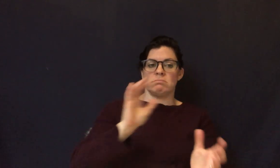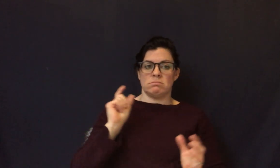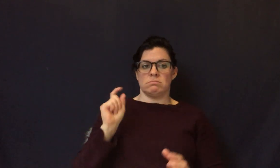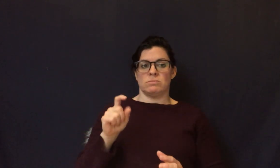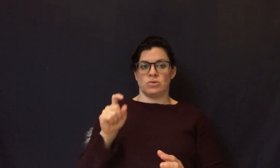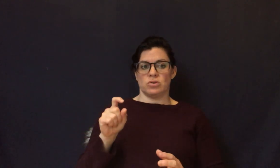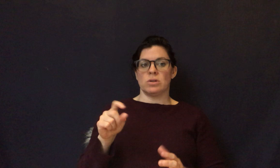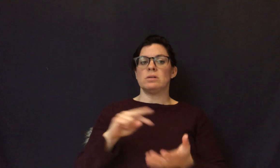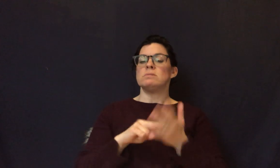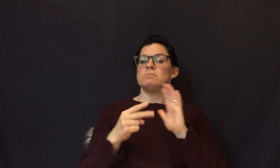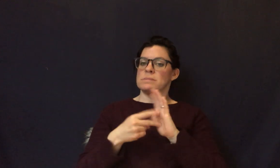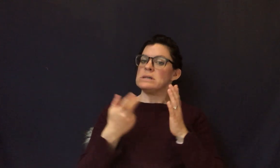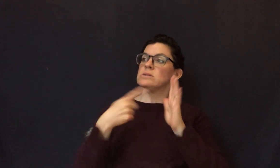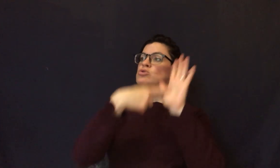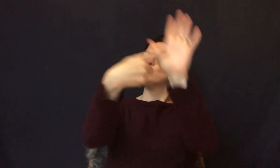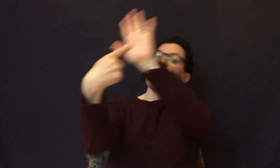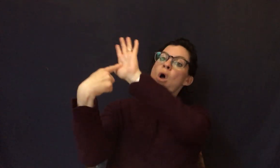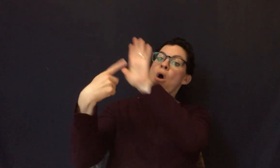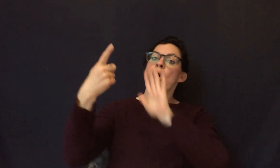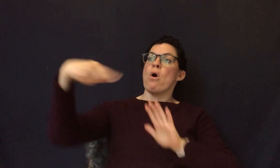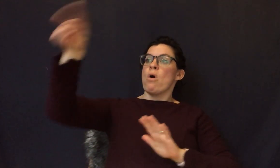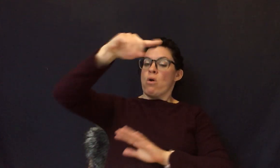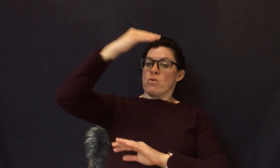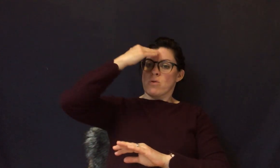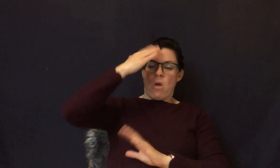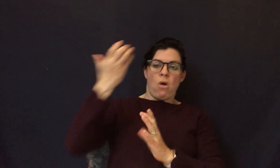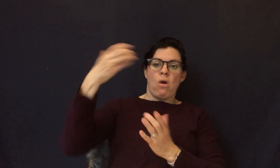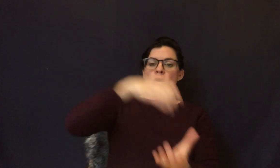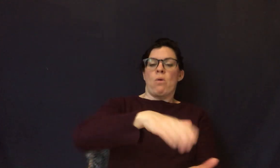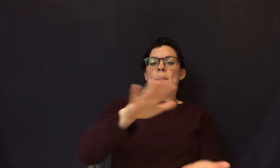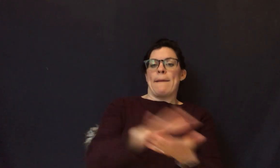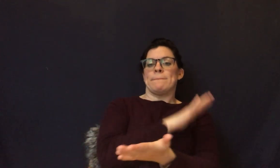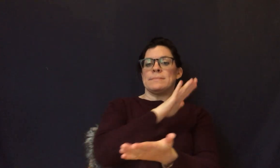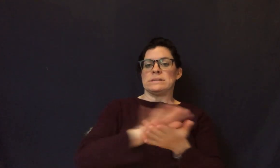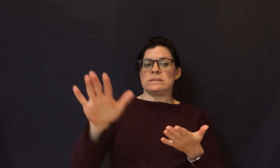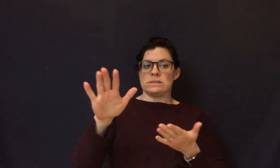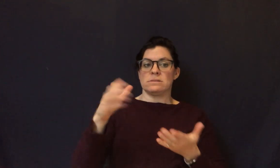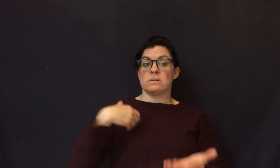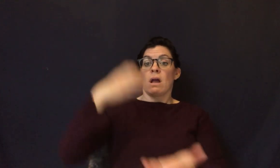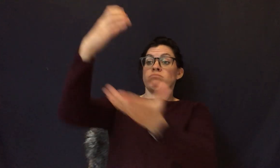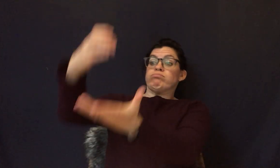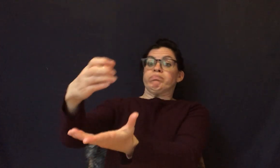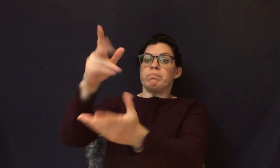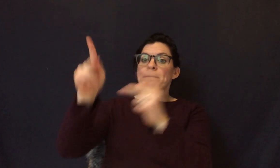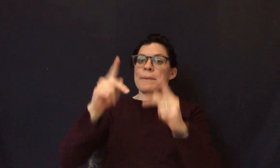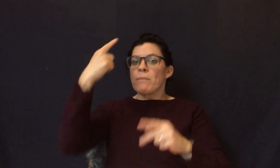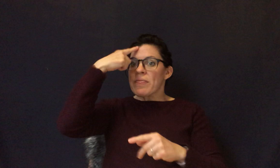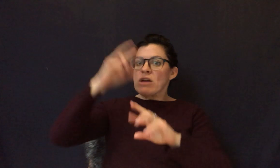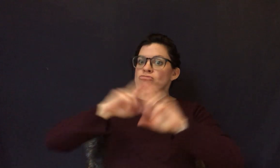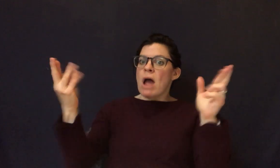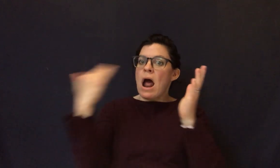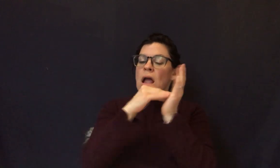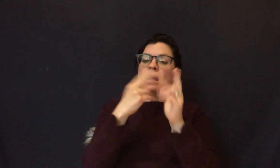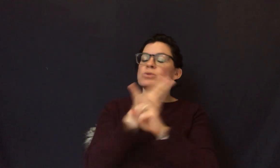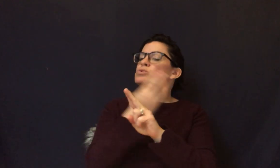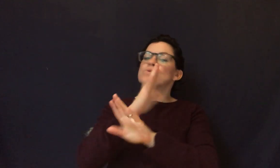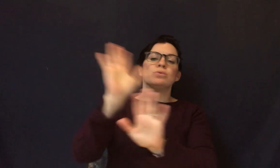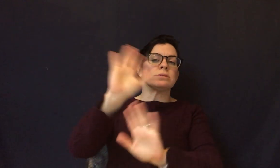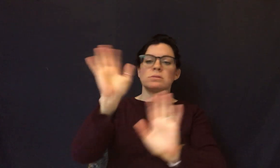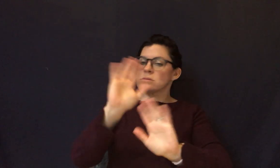use it, and if you have to grab another one, that type of thing. All right. Okay.